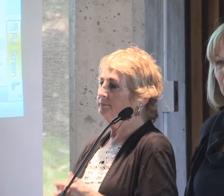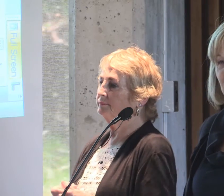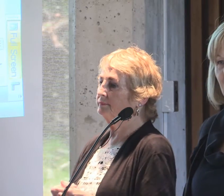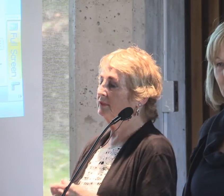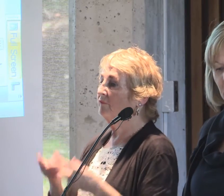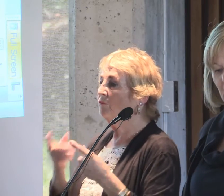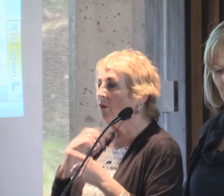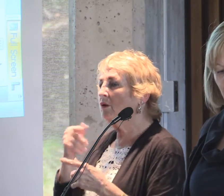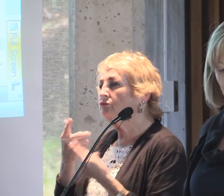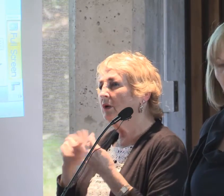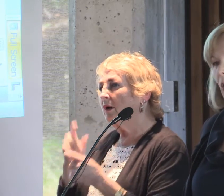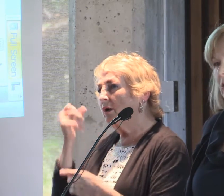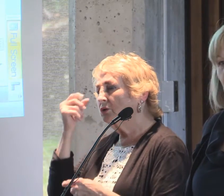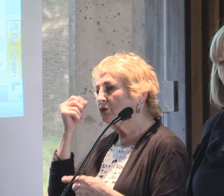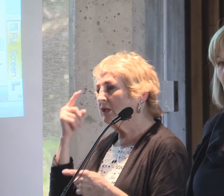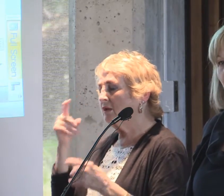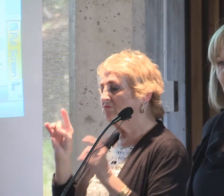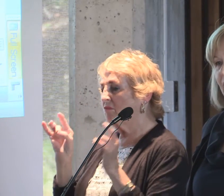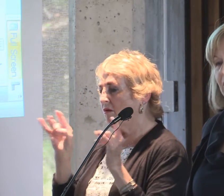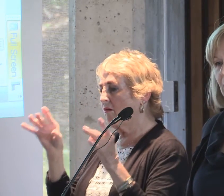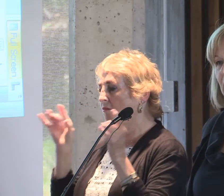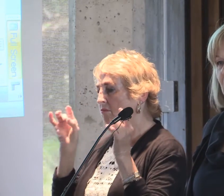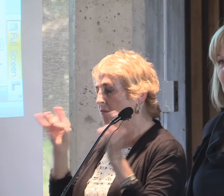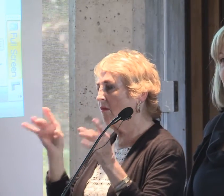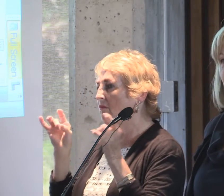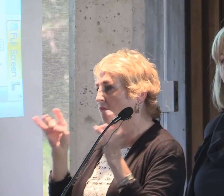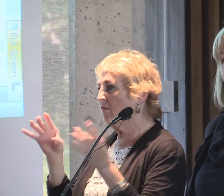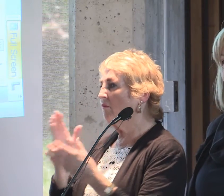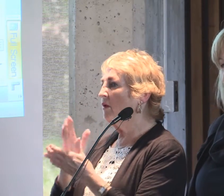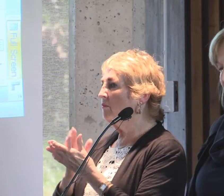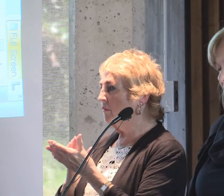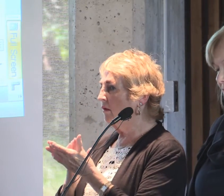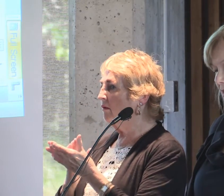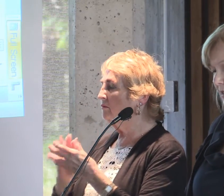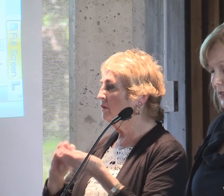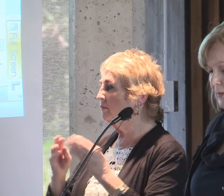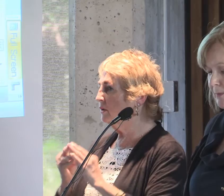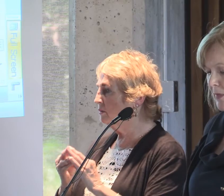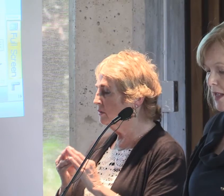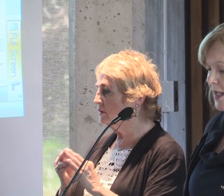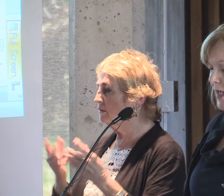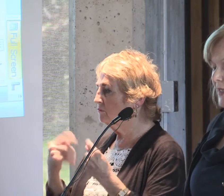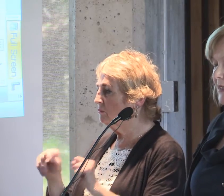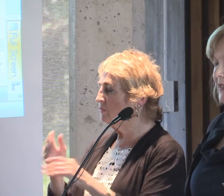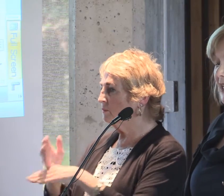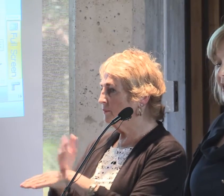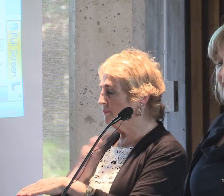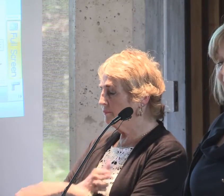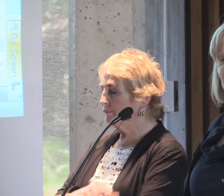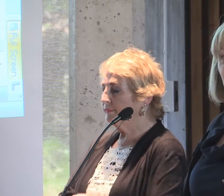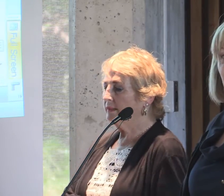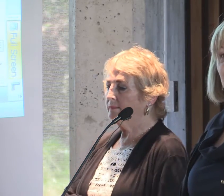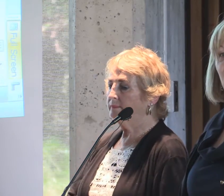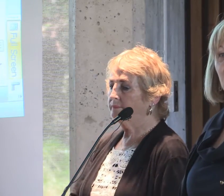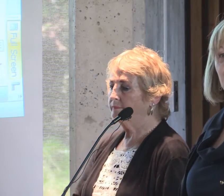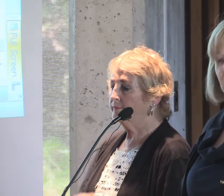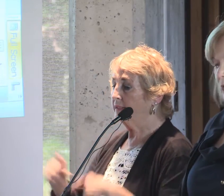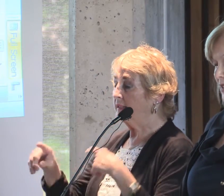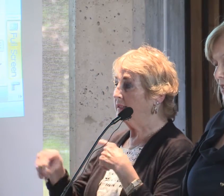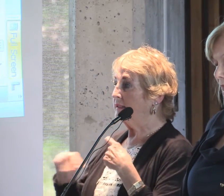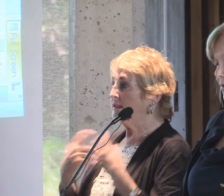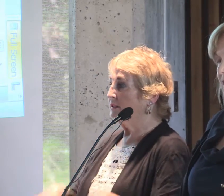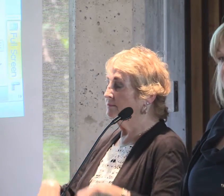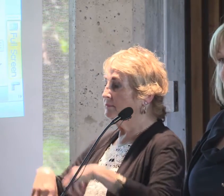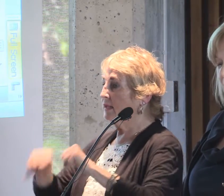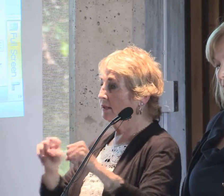to understand this horrible part of our community and make differences in it. Since Taking Action Against Violence